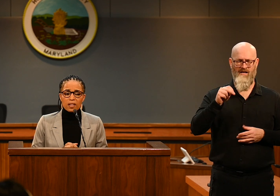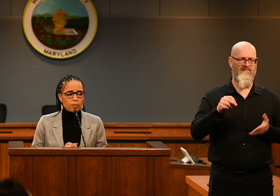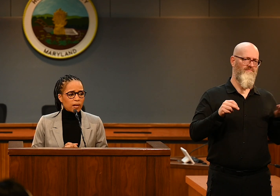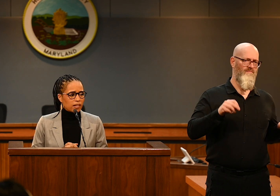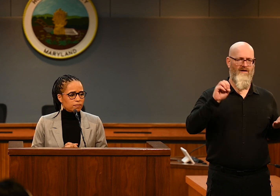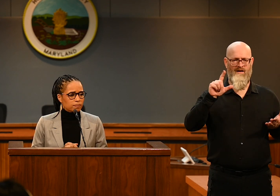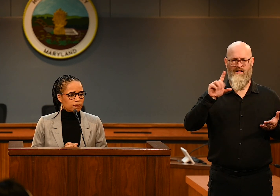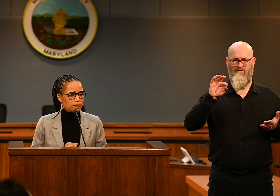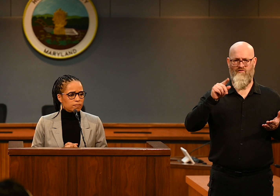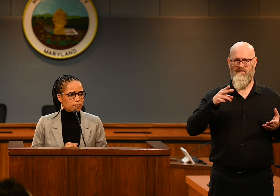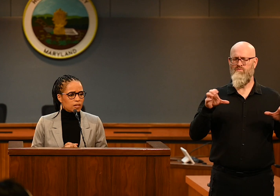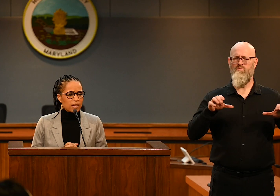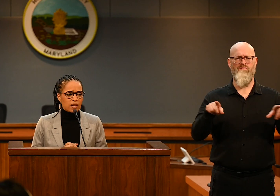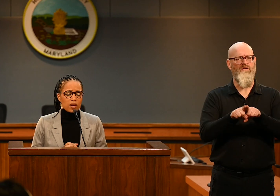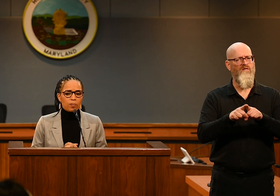Not another penny